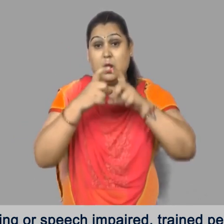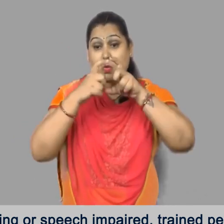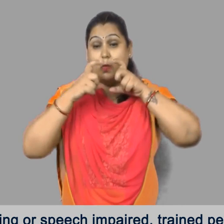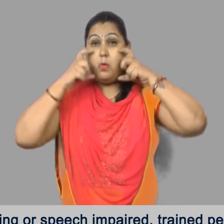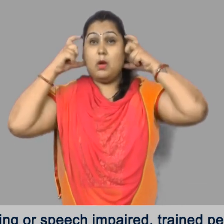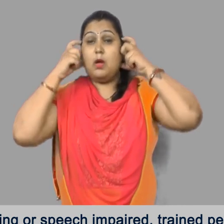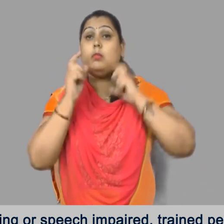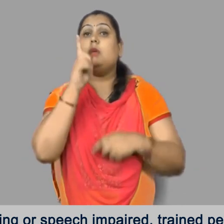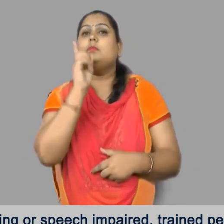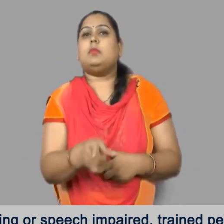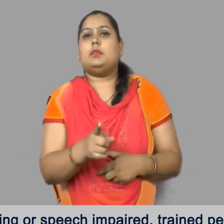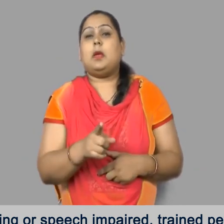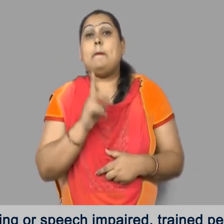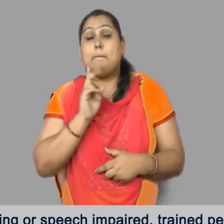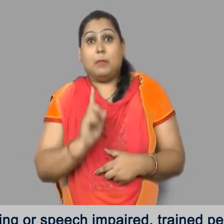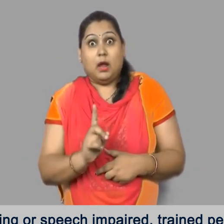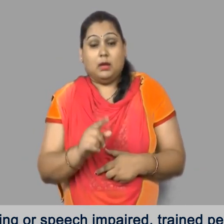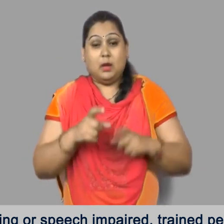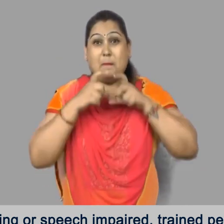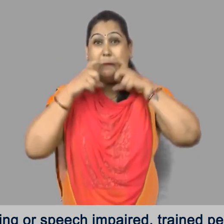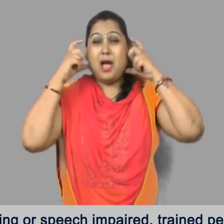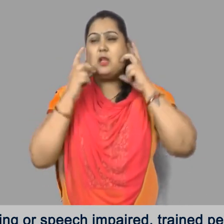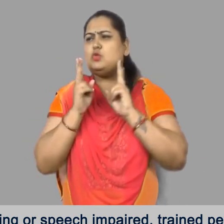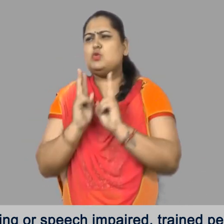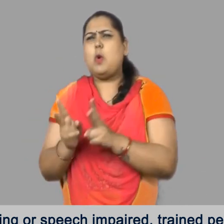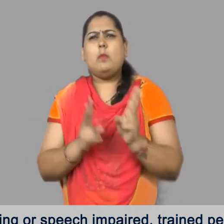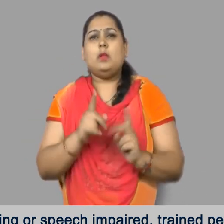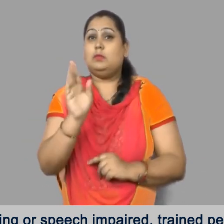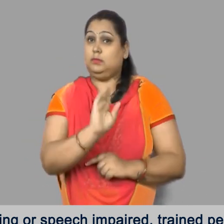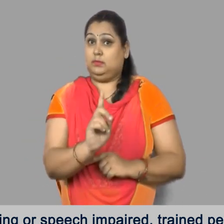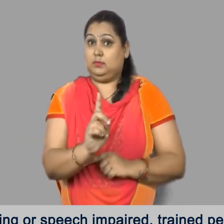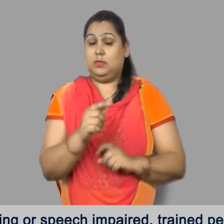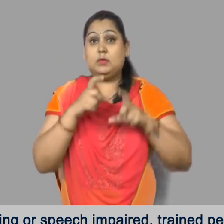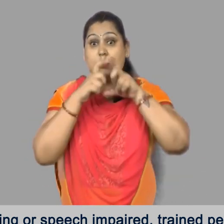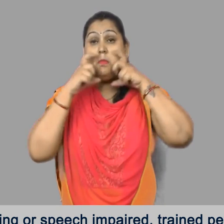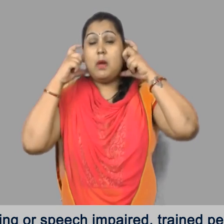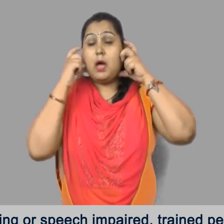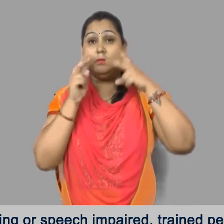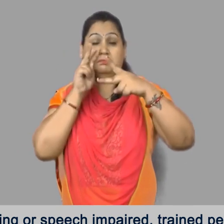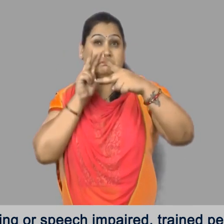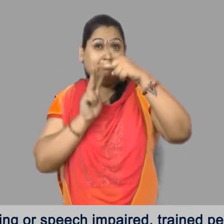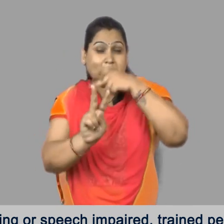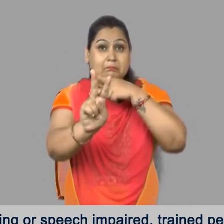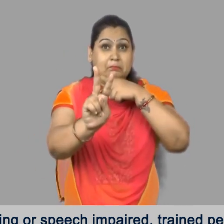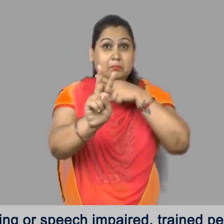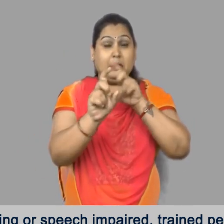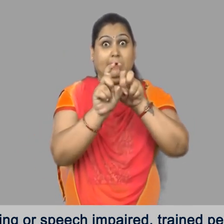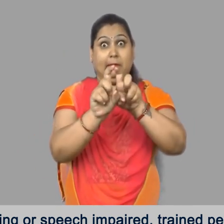Transparent masks be utilized while dealing with such persons, as traditional masks may